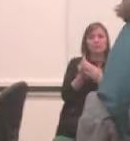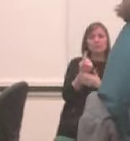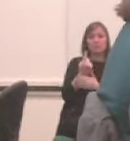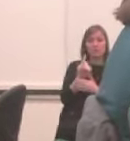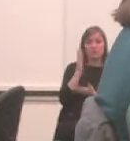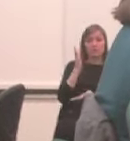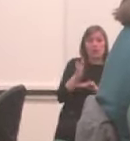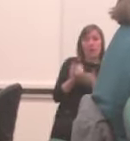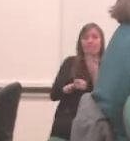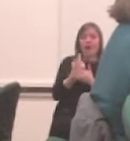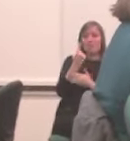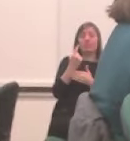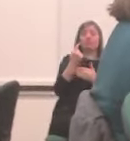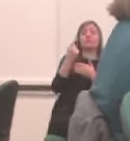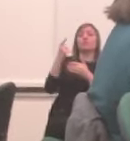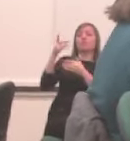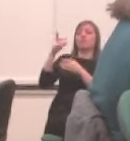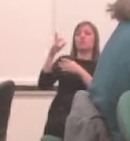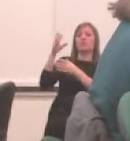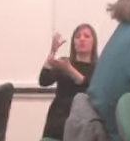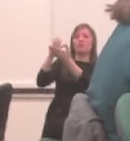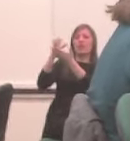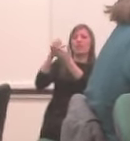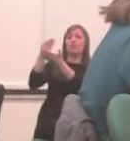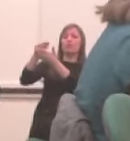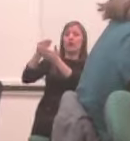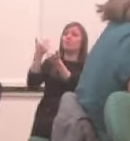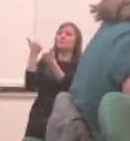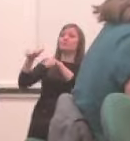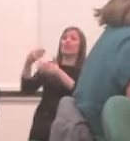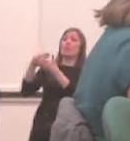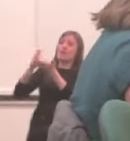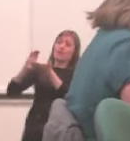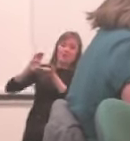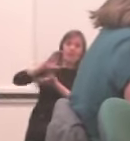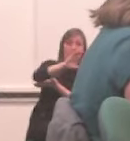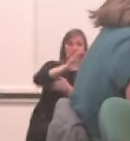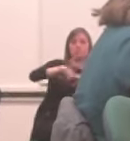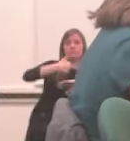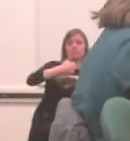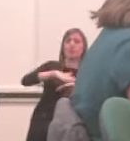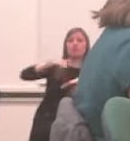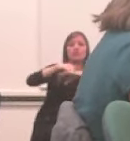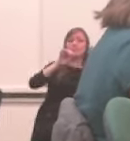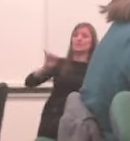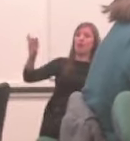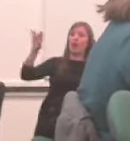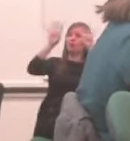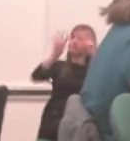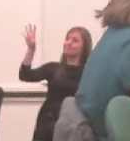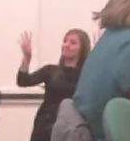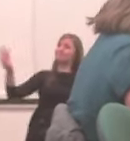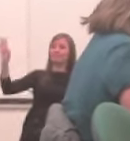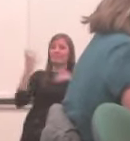worked out that the Chamber of Trade stumped up the money to actually fund Christmas lights, as did